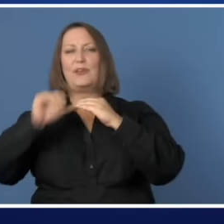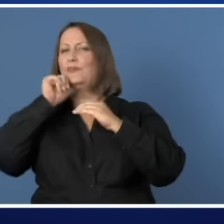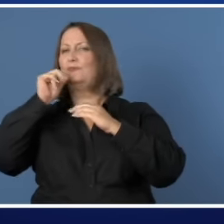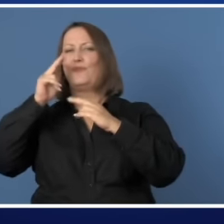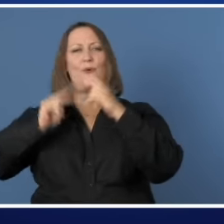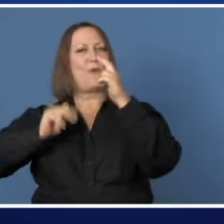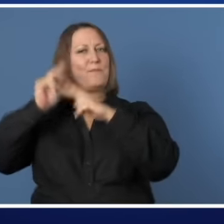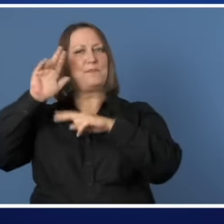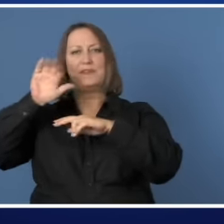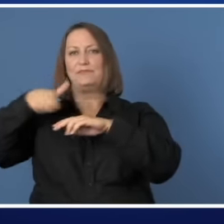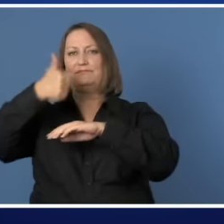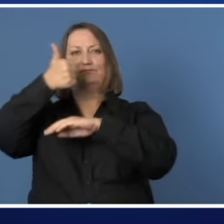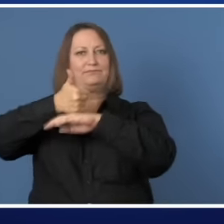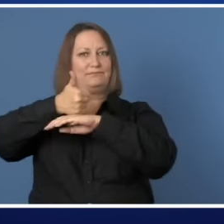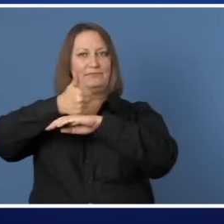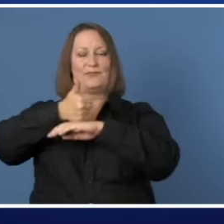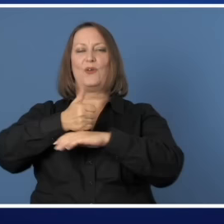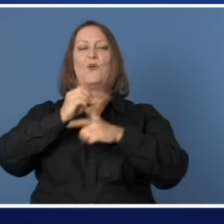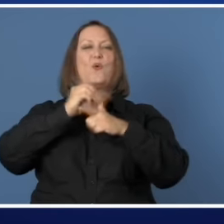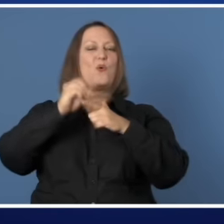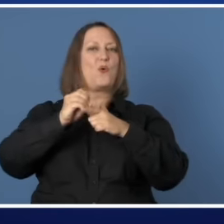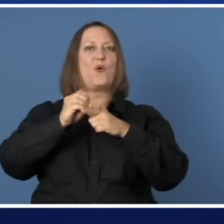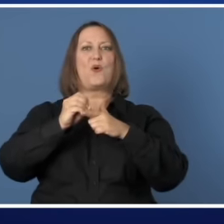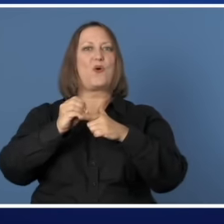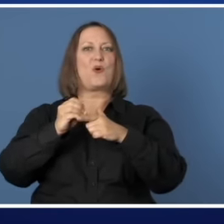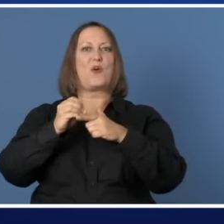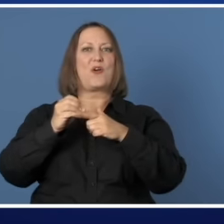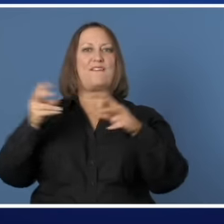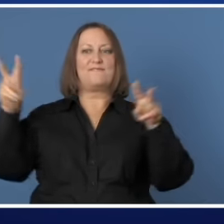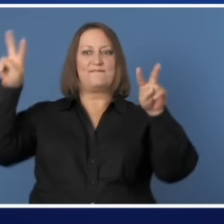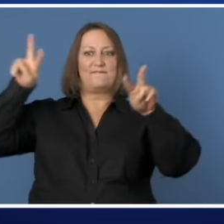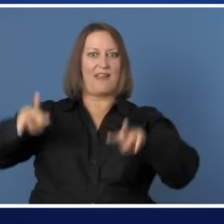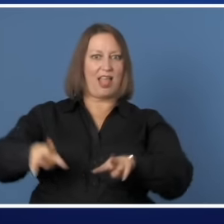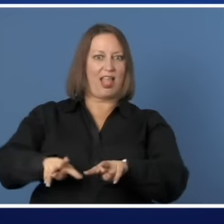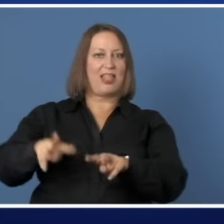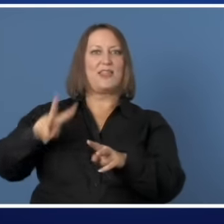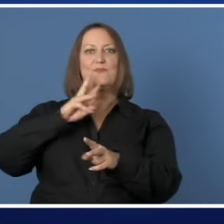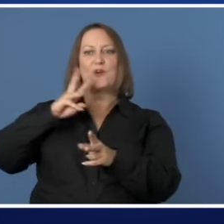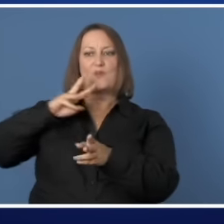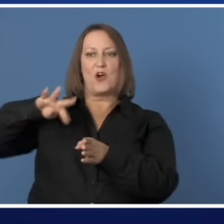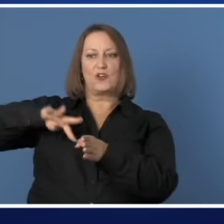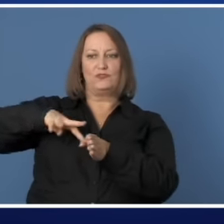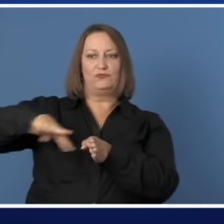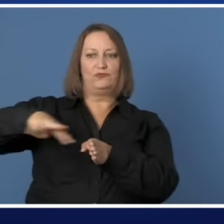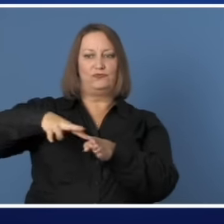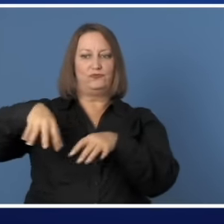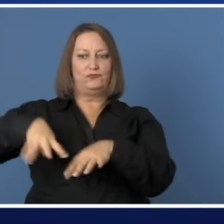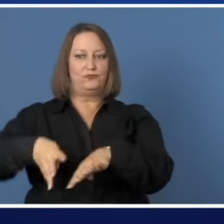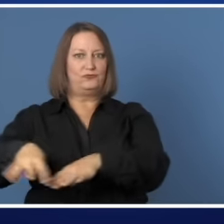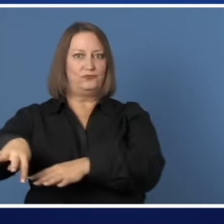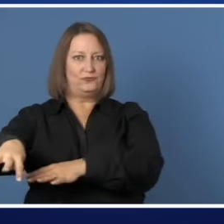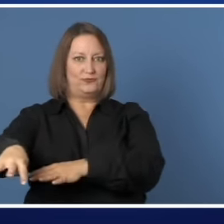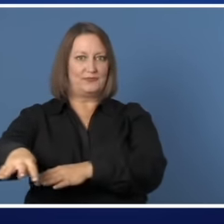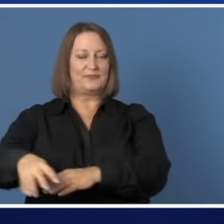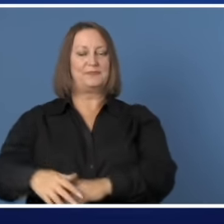Avoid building near steep slopes or along natural erosion valleys.